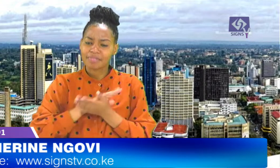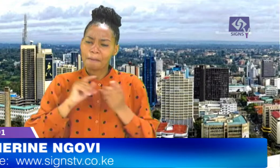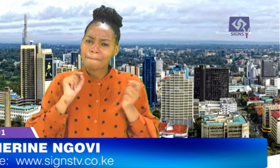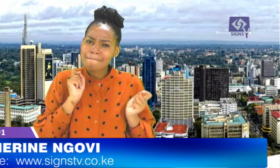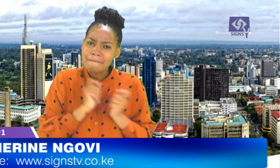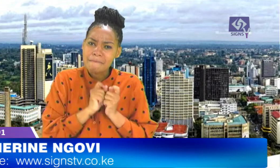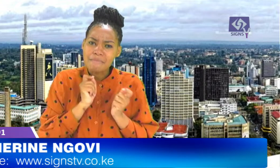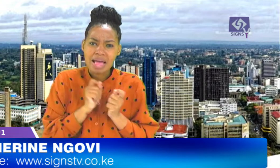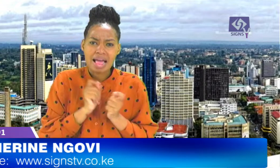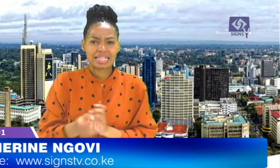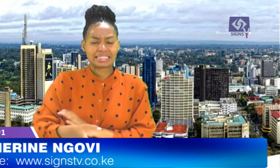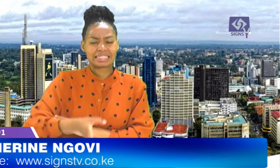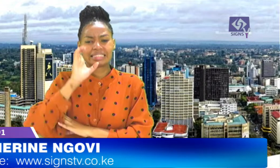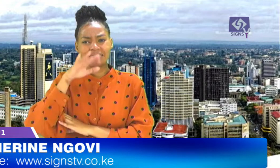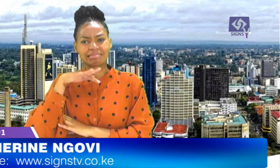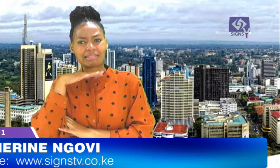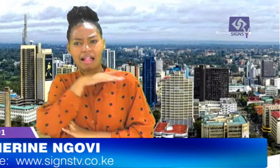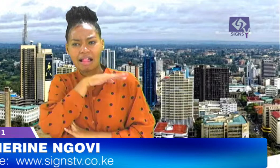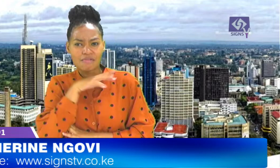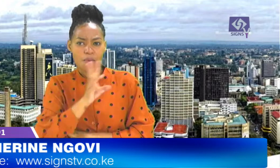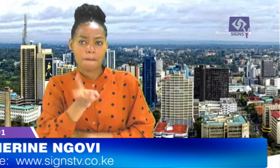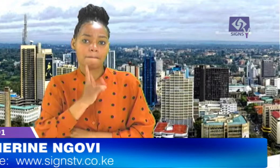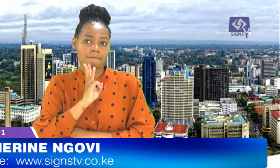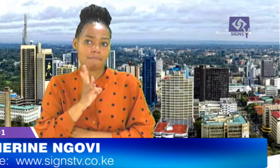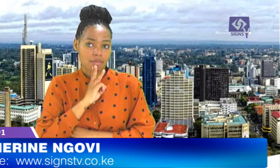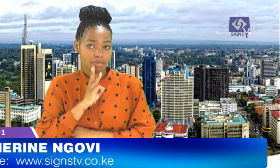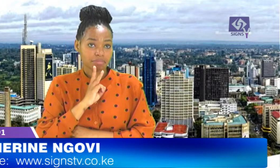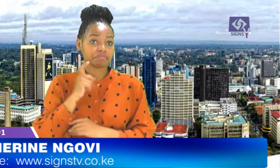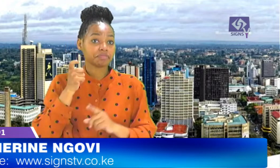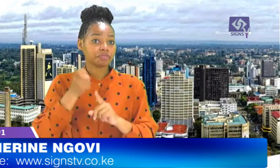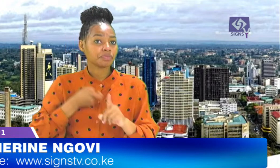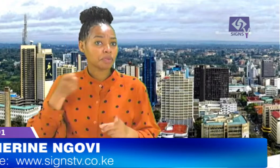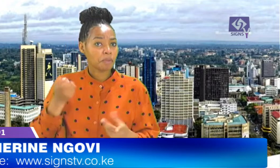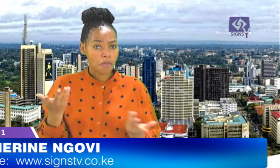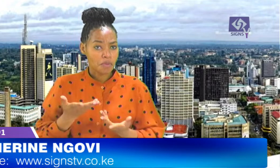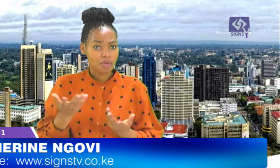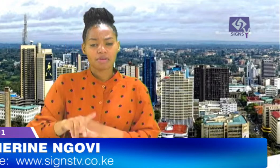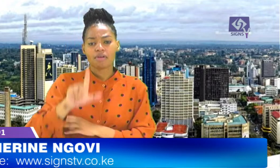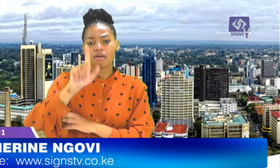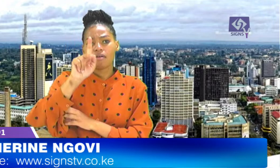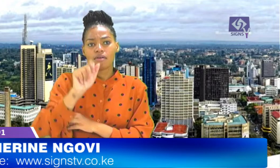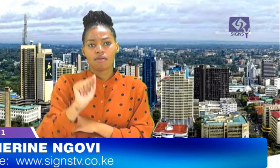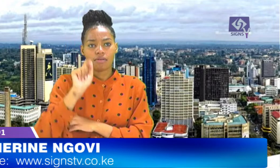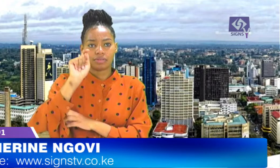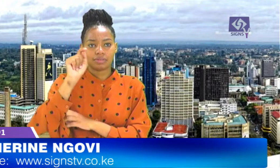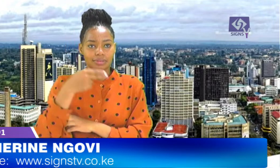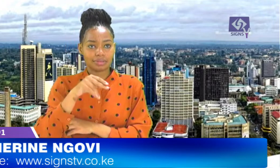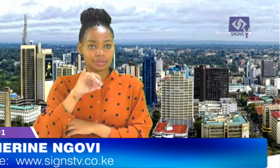that the project cost 18 million Kenya shillings, will save residents